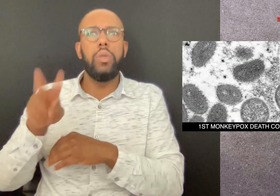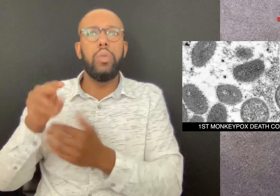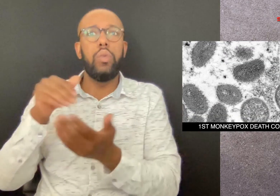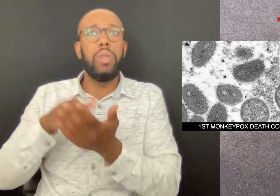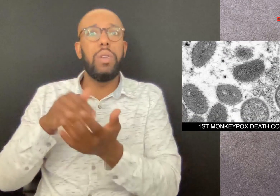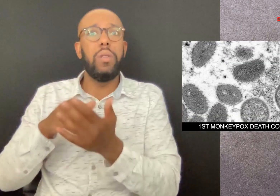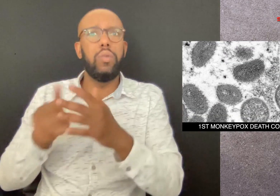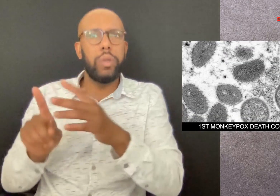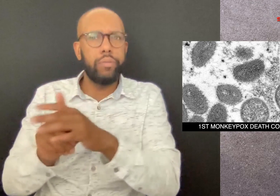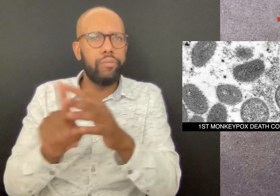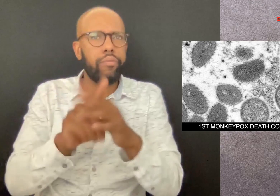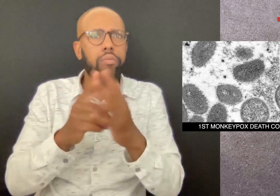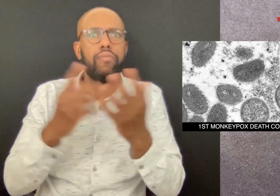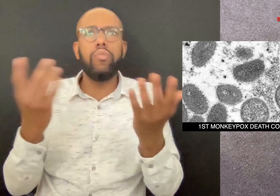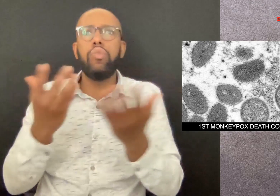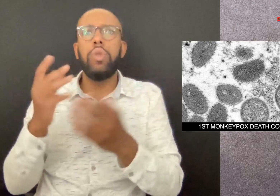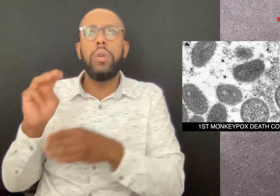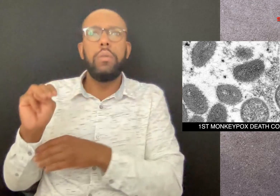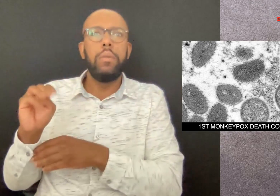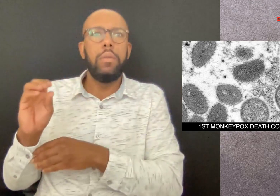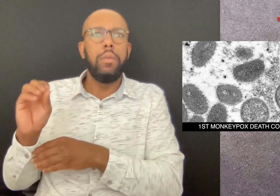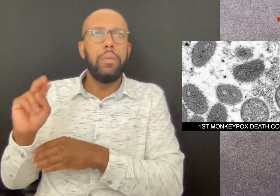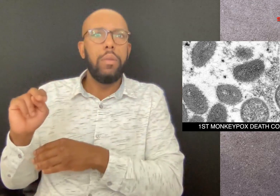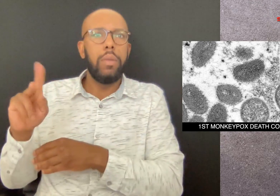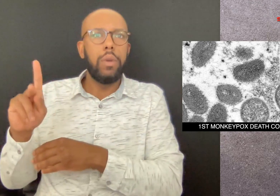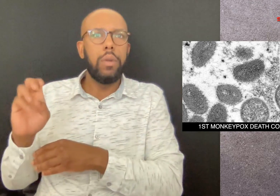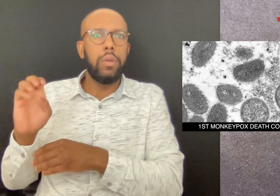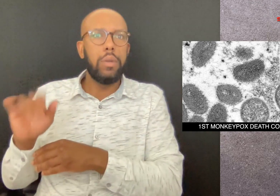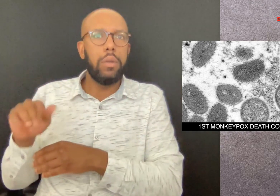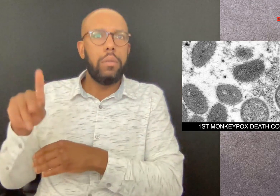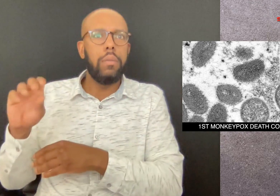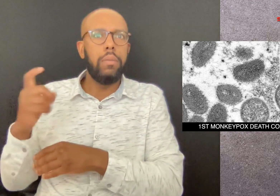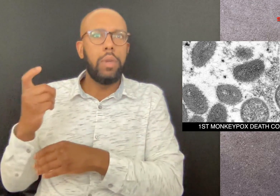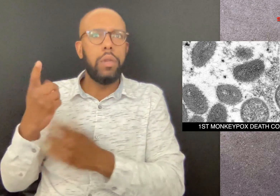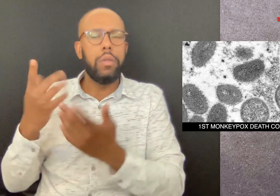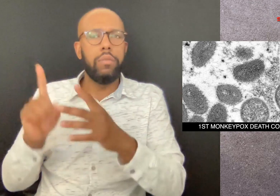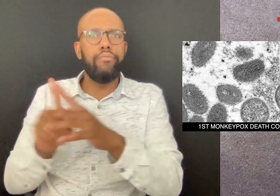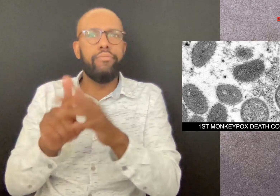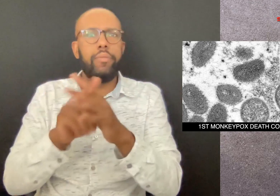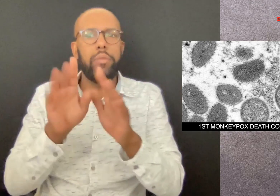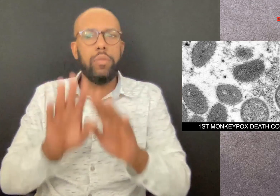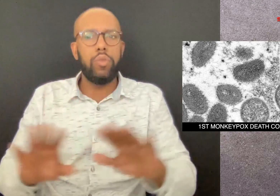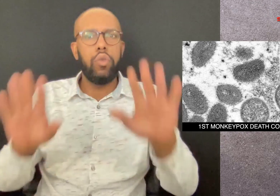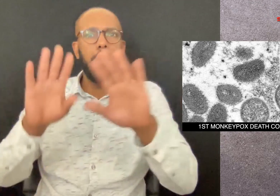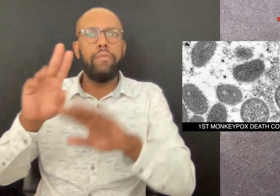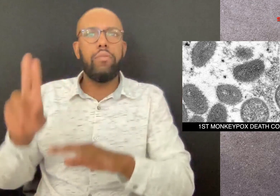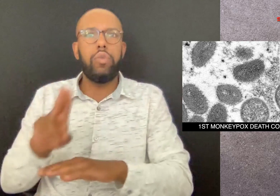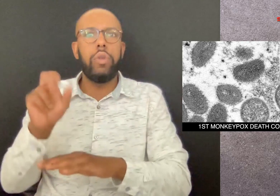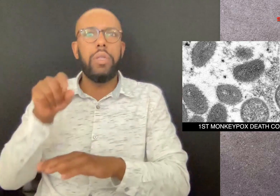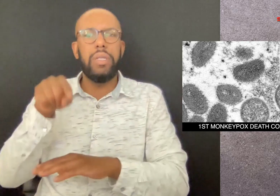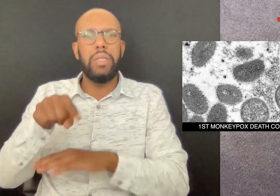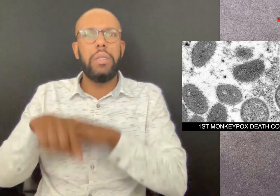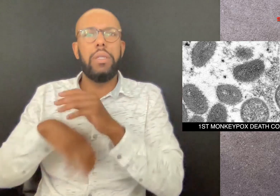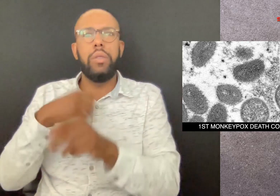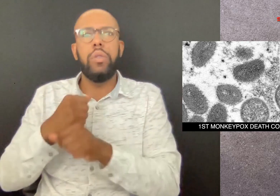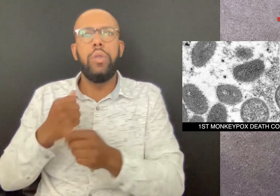there have been almost 22,000 cases of probable or confirmed monkeypox reported in the U.S. this year